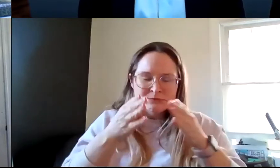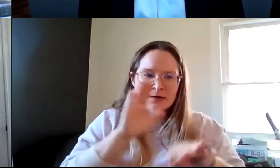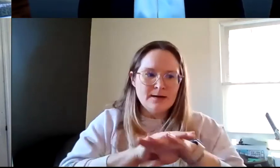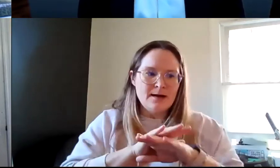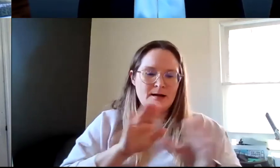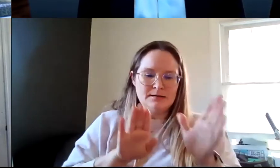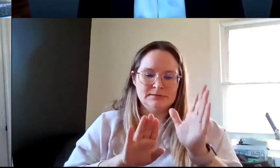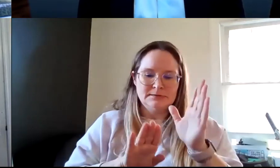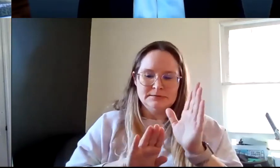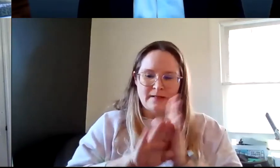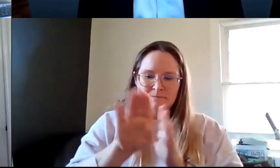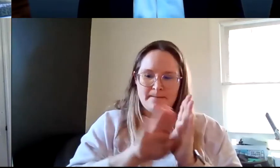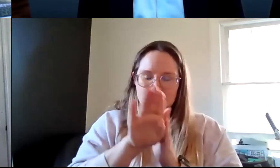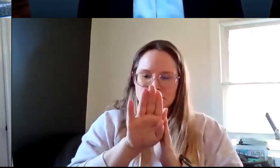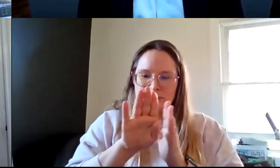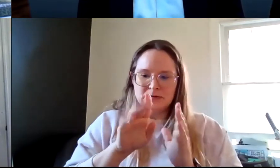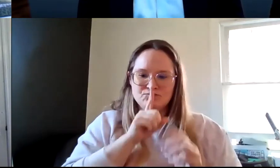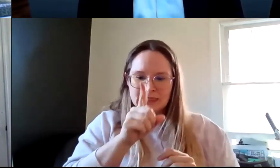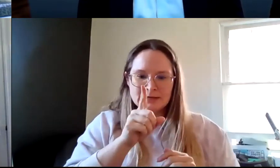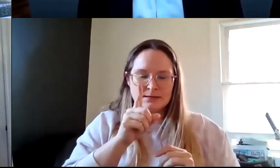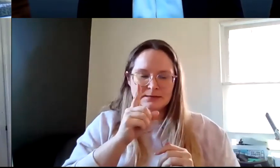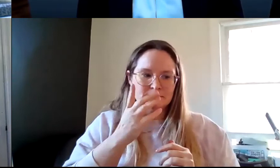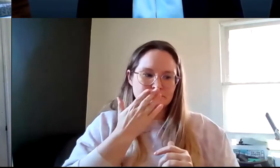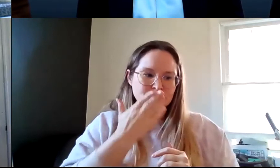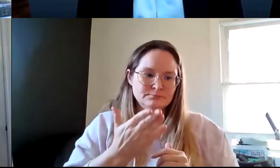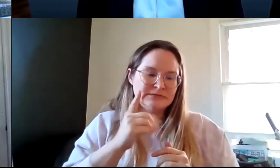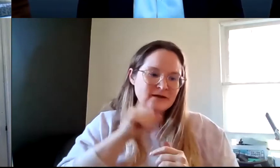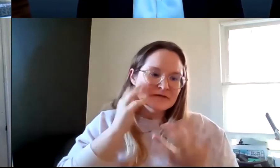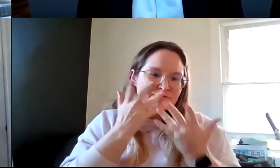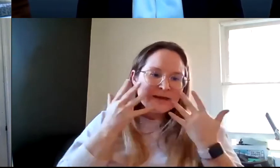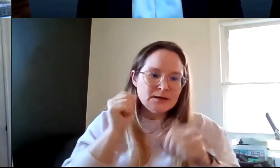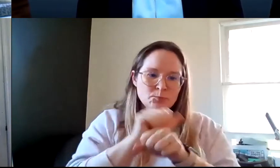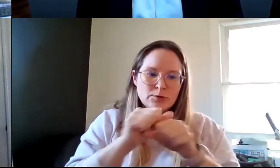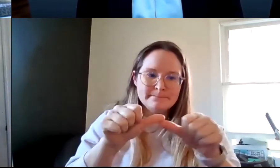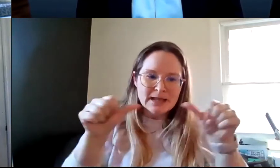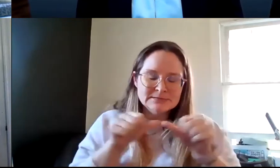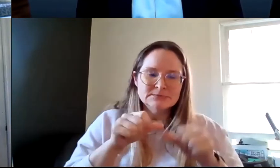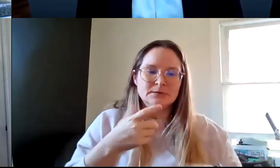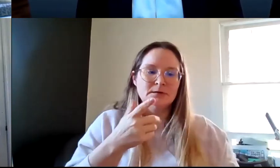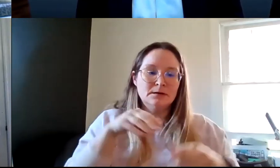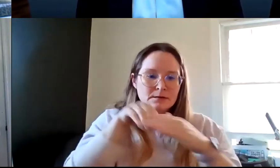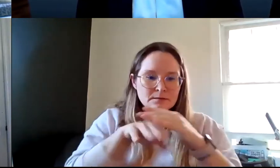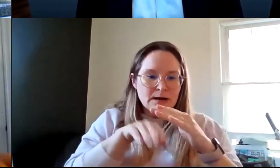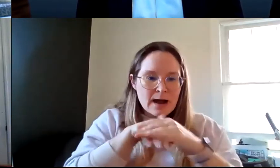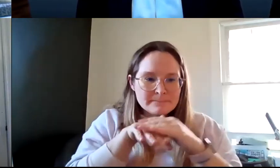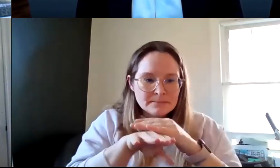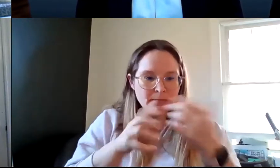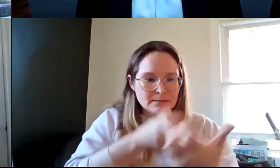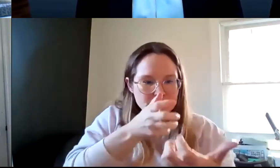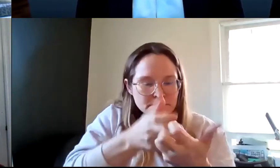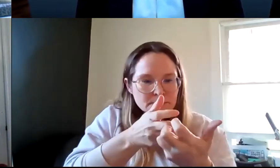as an agency, we're really focused on developing, really good, friendly deaf